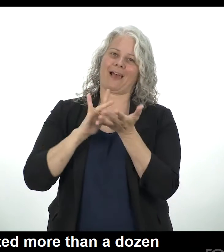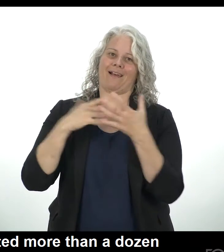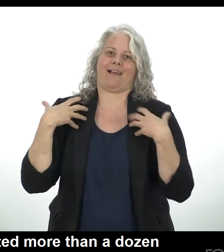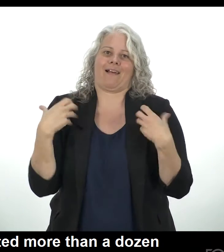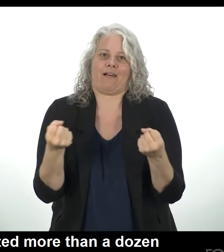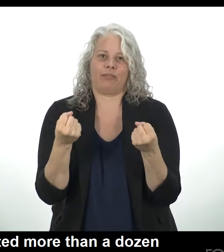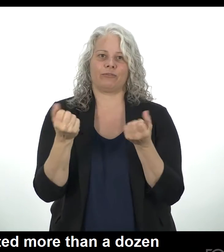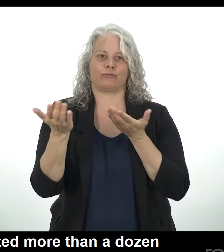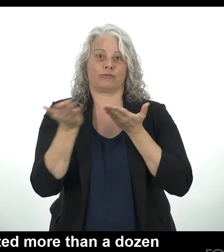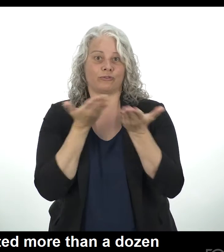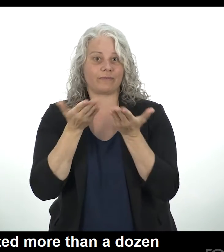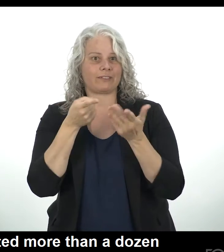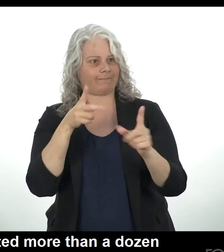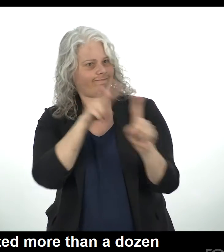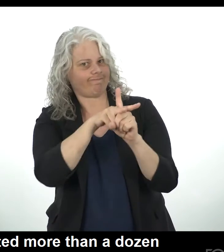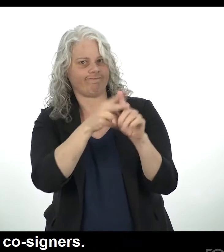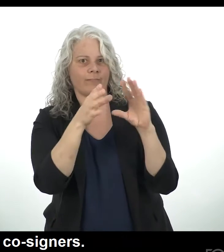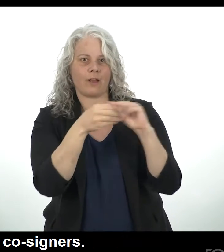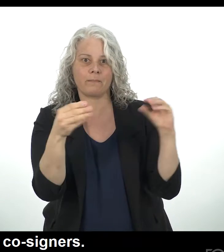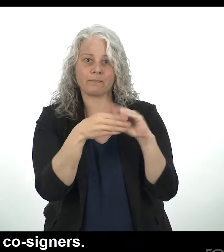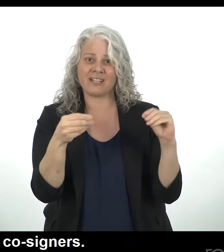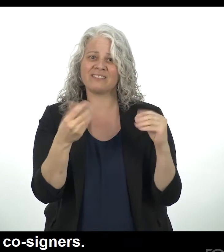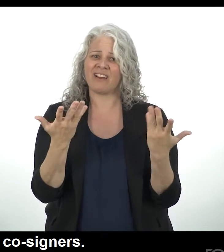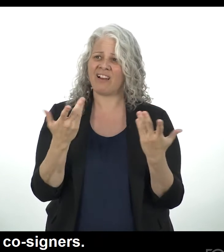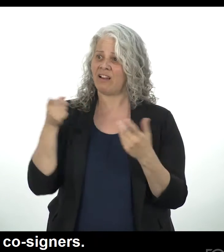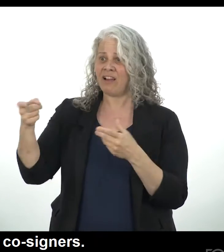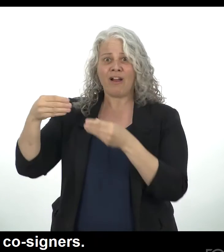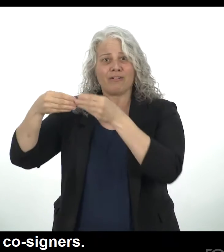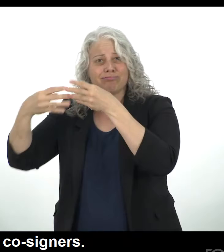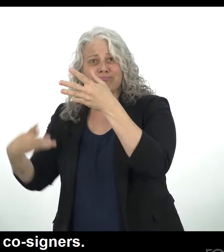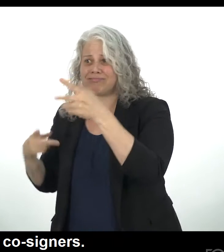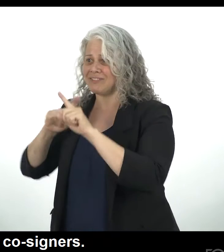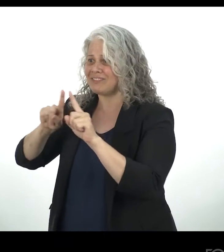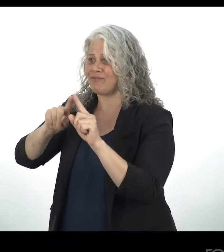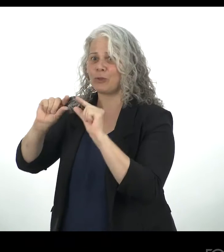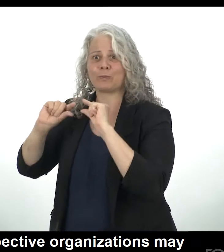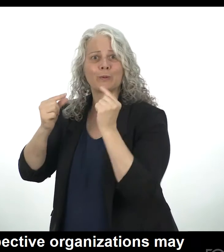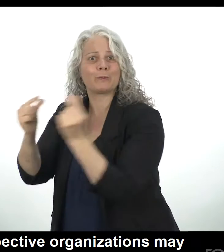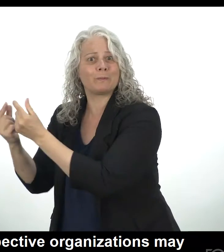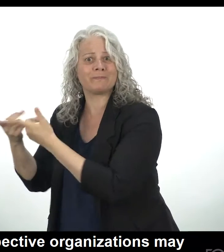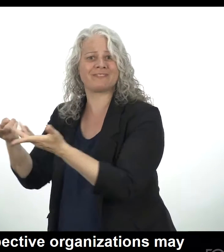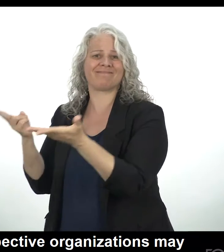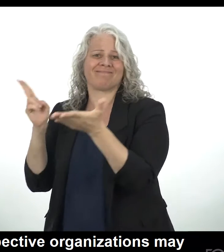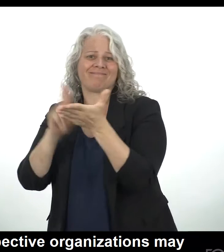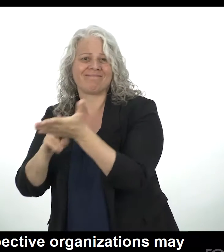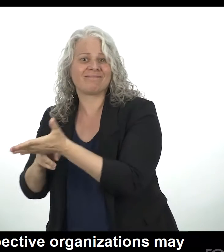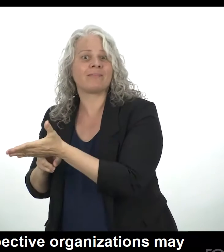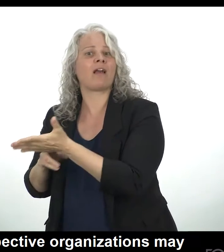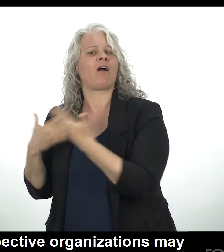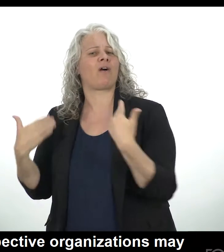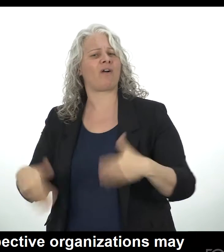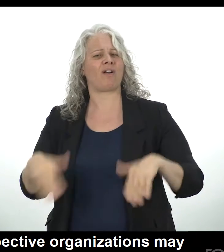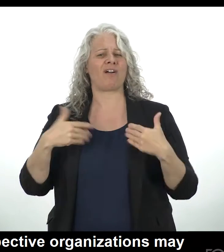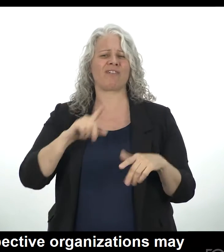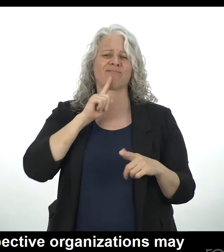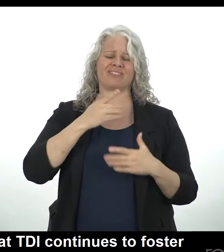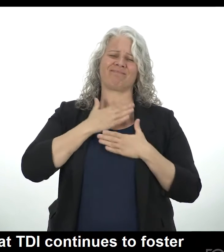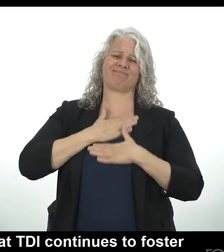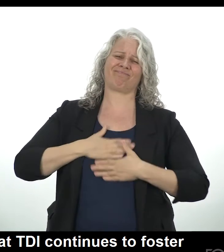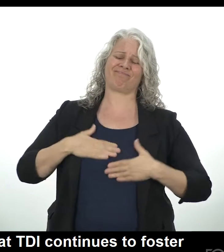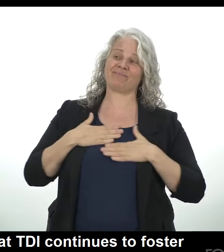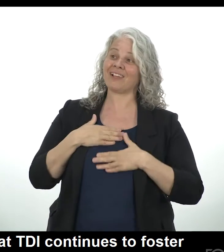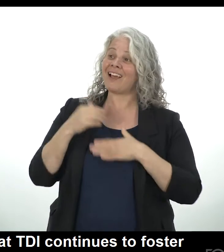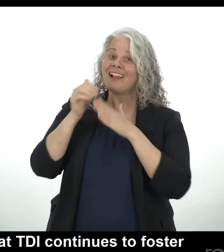Kaika recruited more than a dozen additional groups as co-signers. So while the leadership at our respective organizations